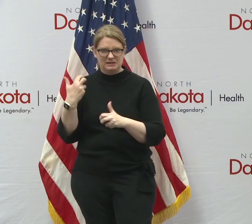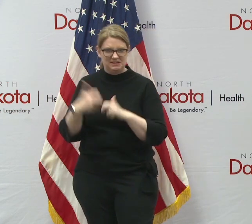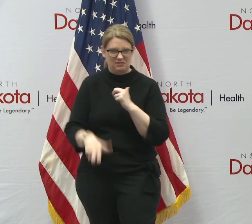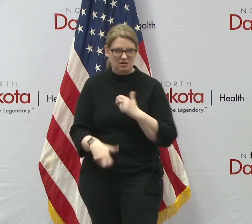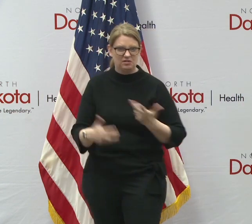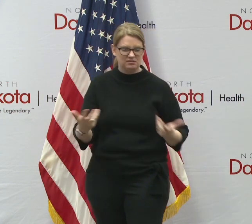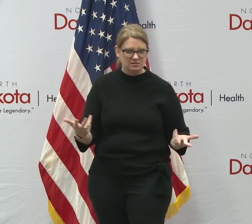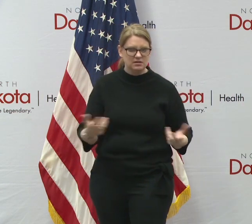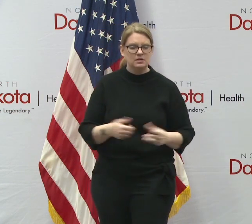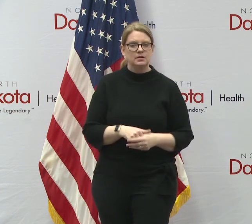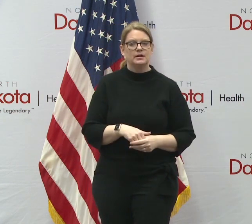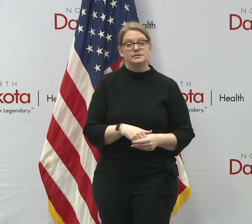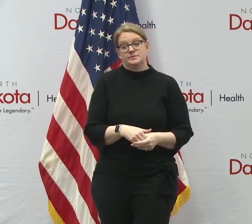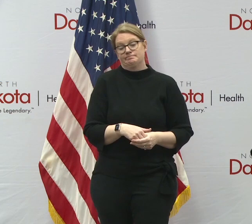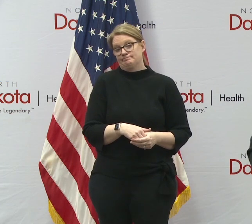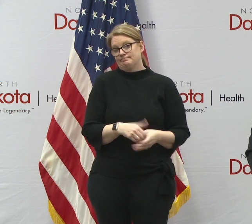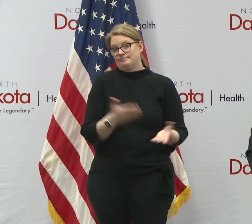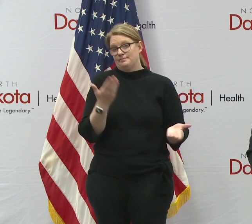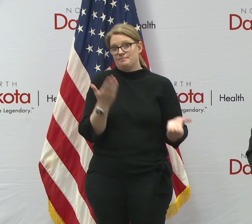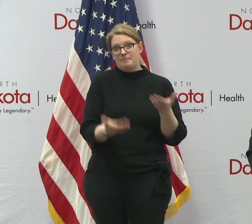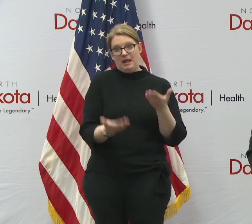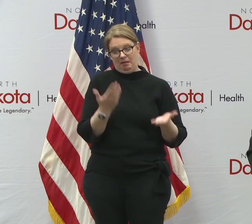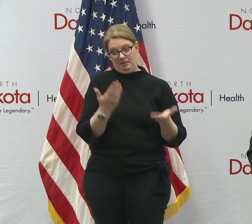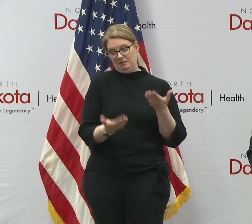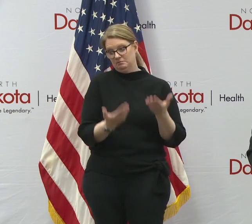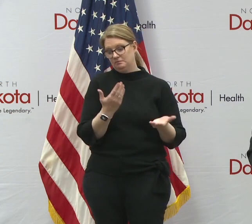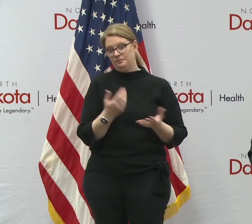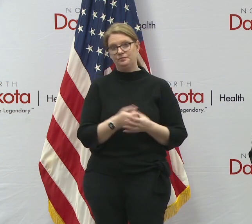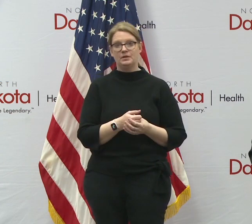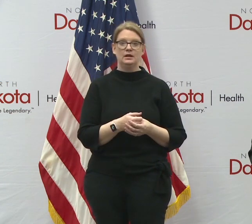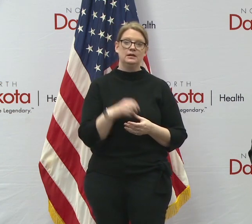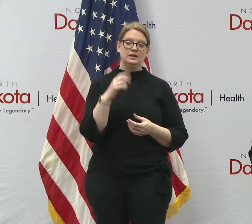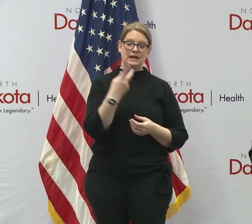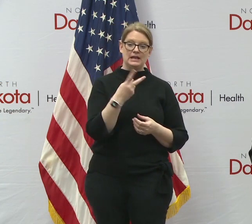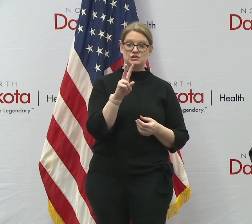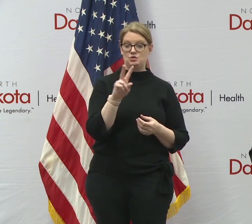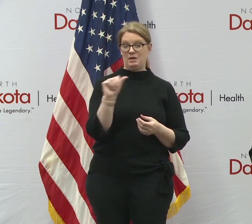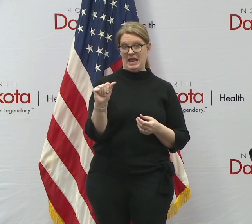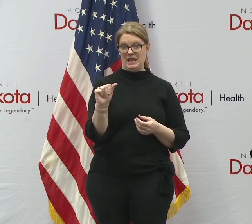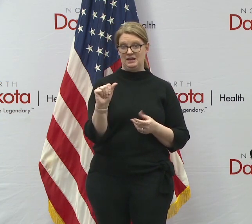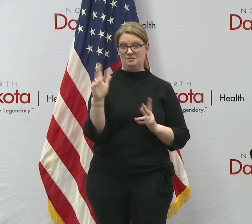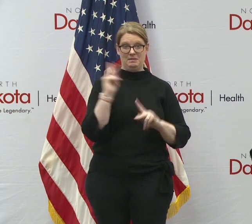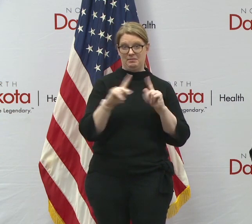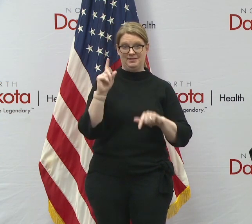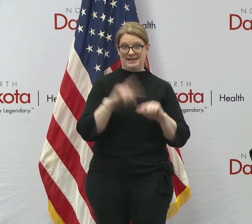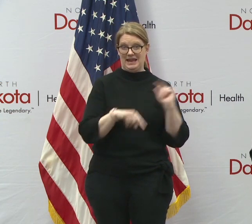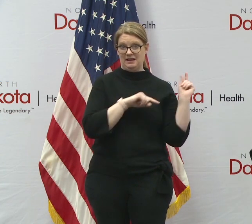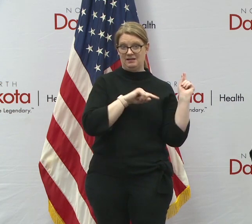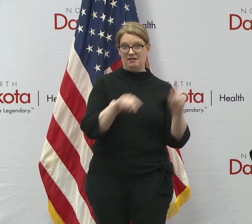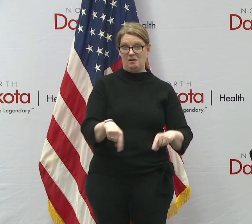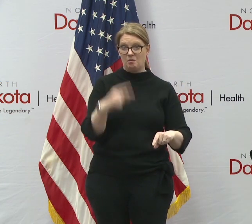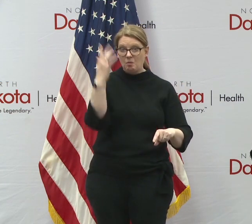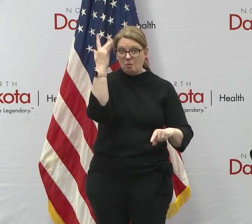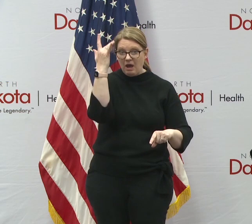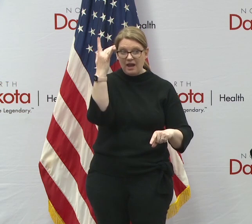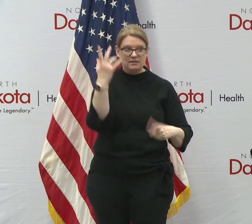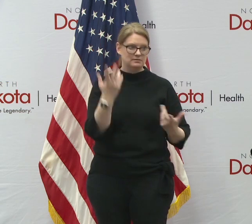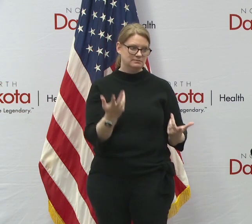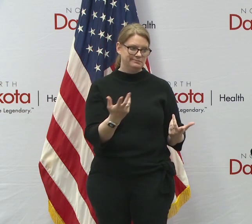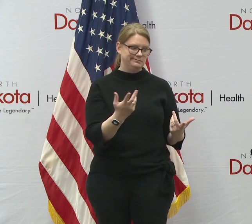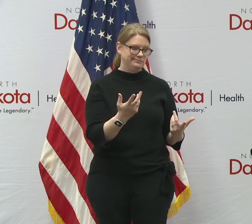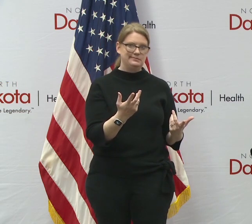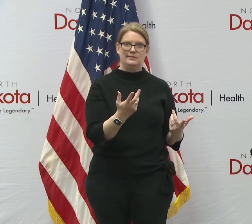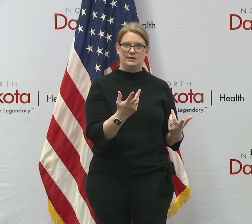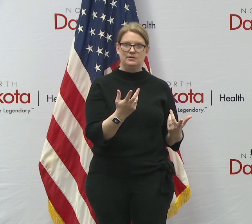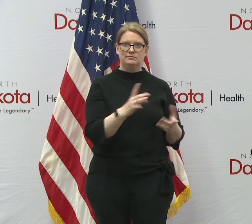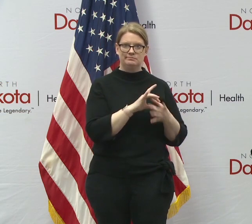so we could actually have people that if the H-2A people can't get here because of issues related